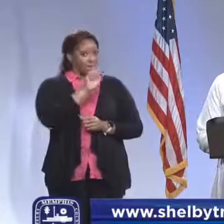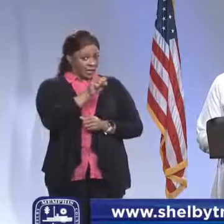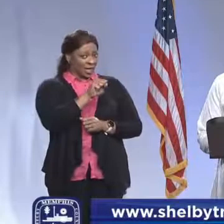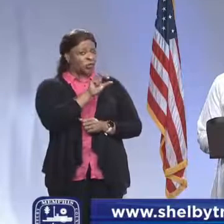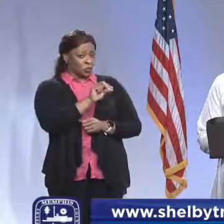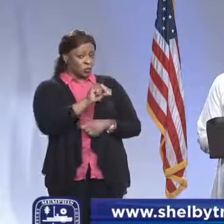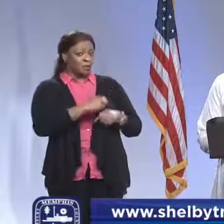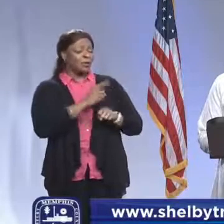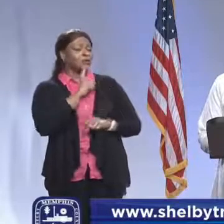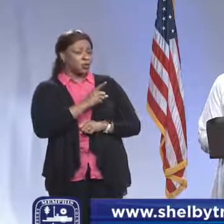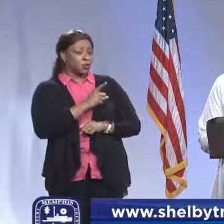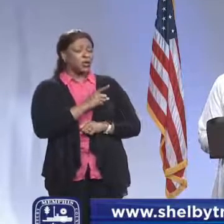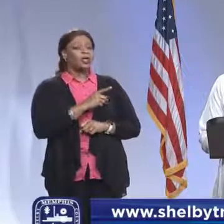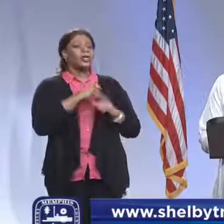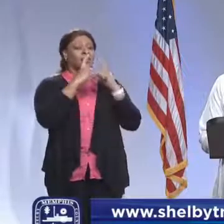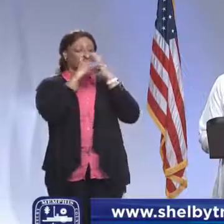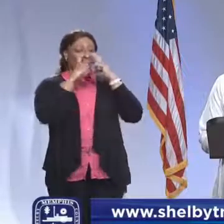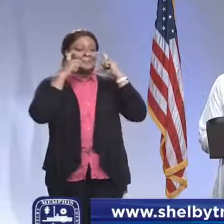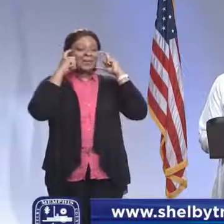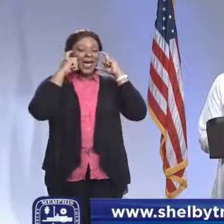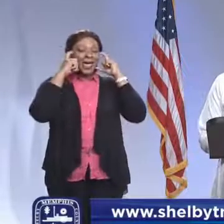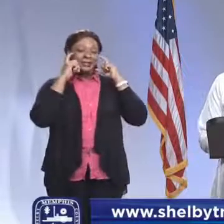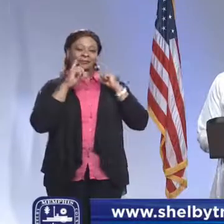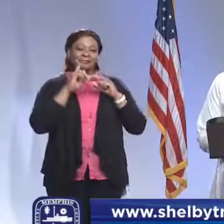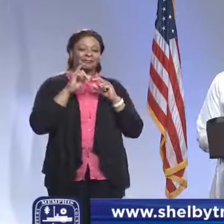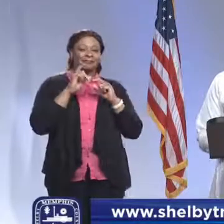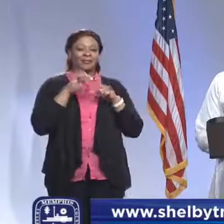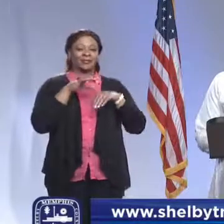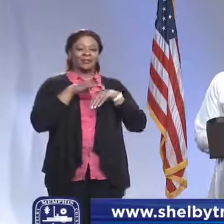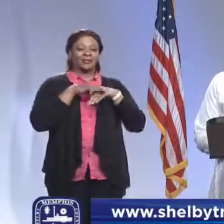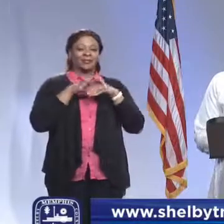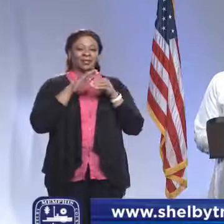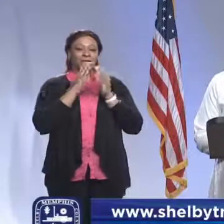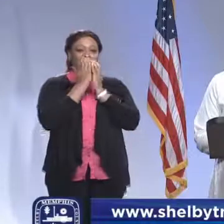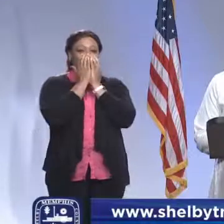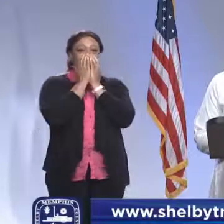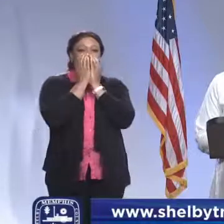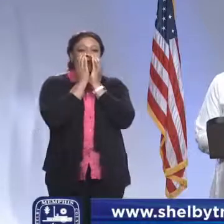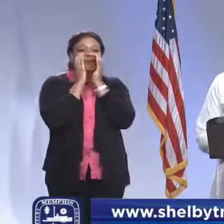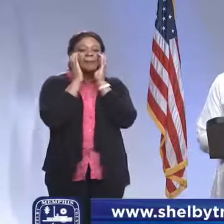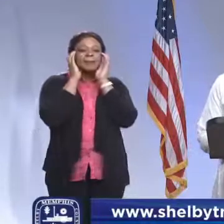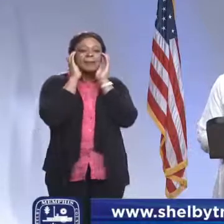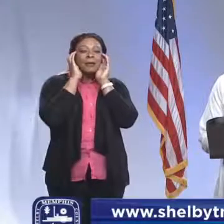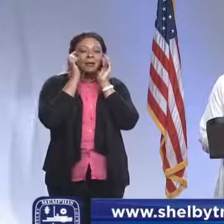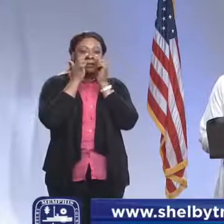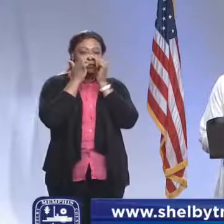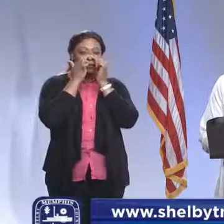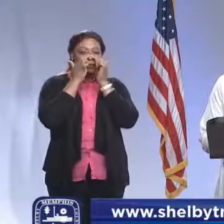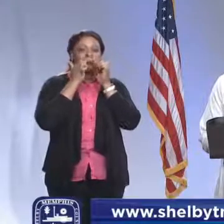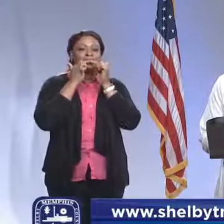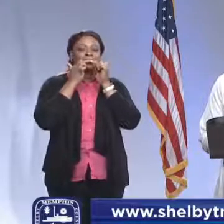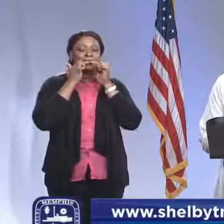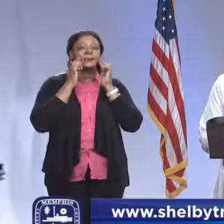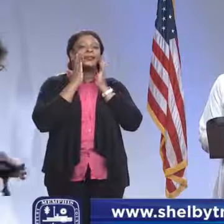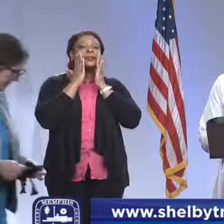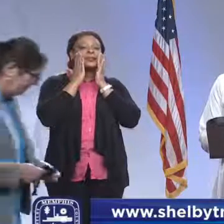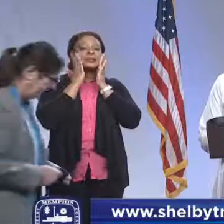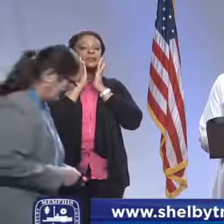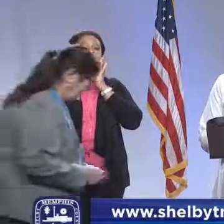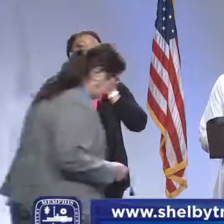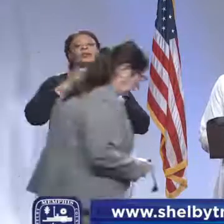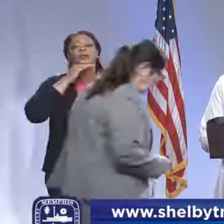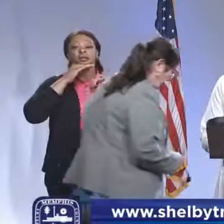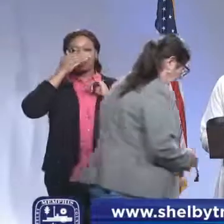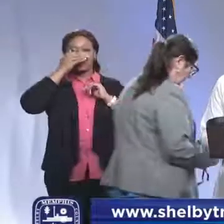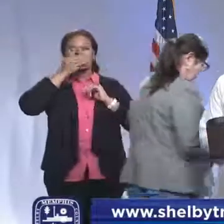make sure the mask fits snugly, covers the mouth, nose, and chin. Make sure